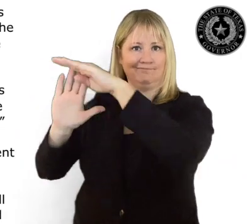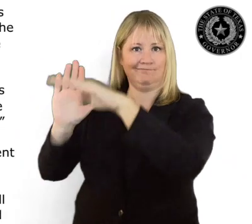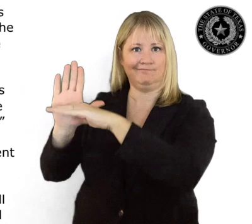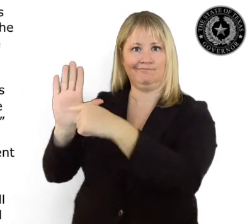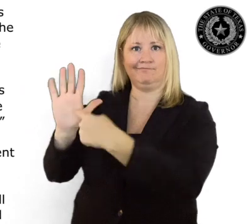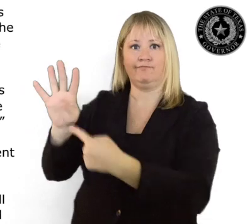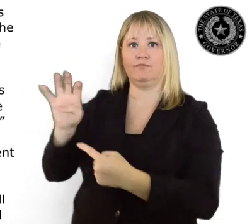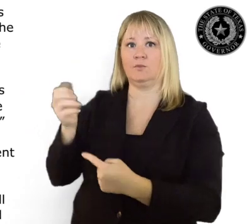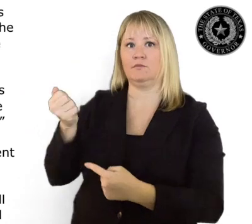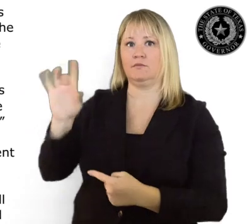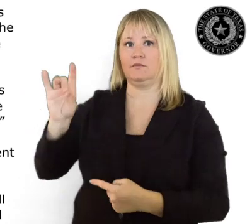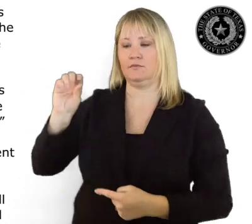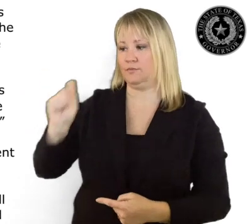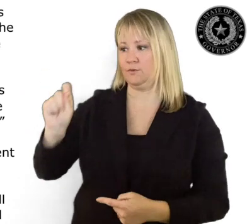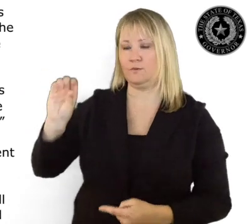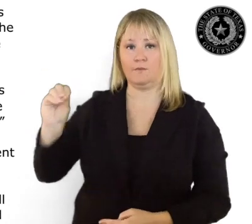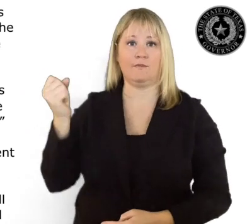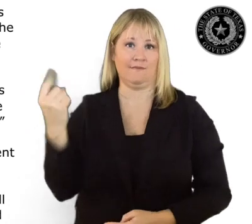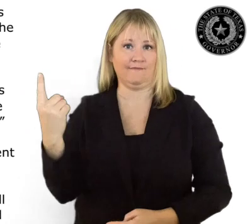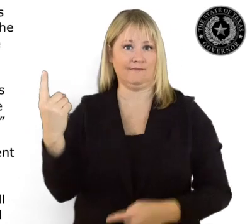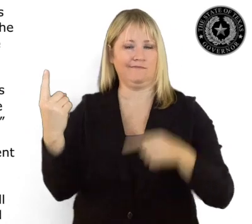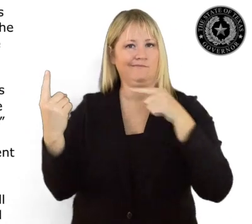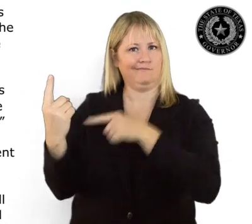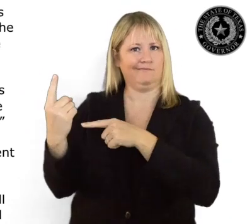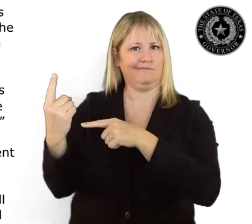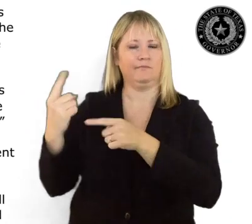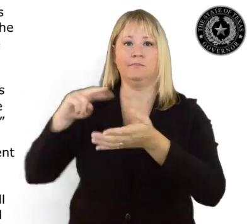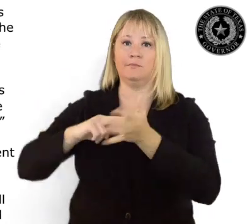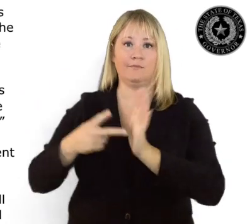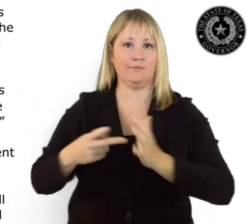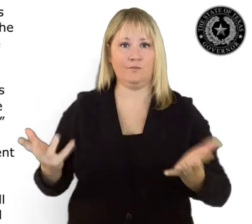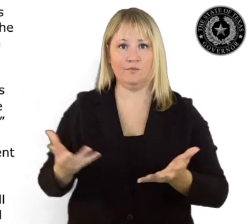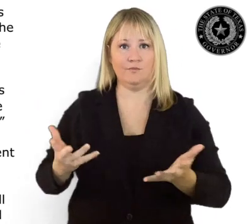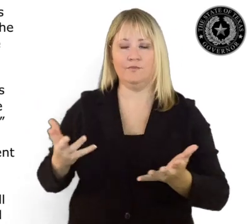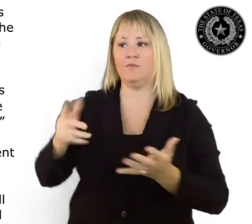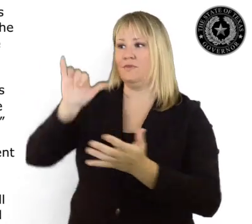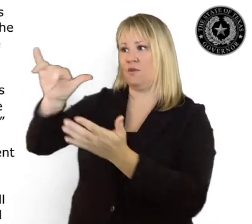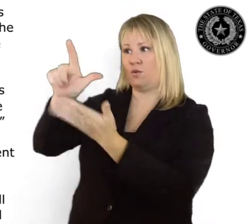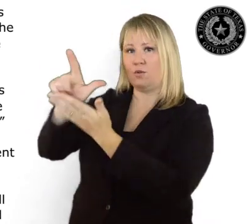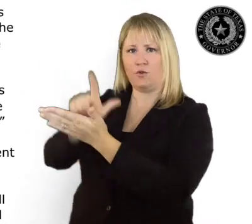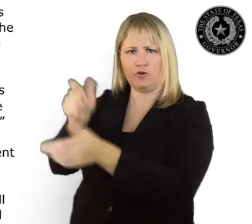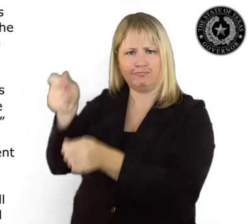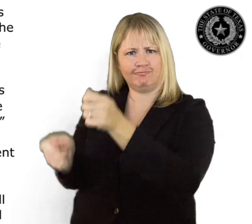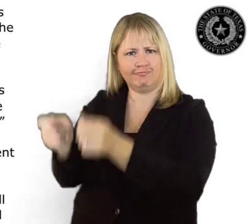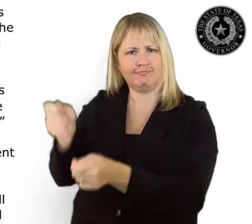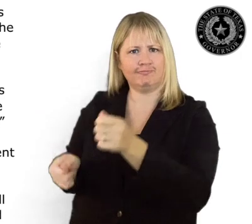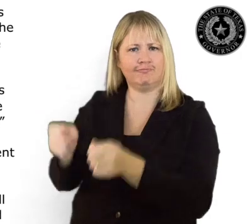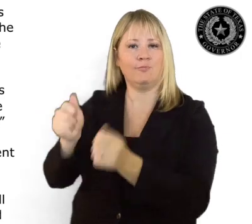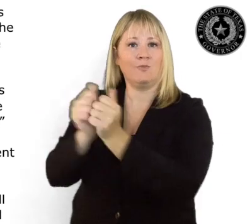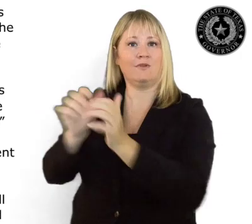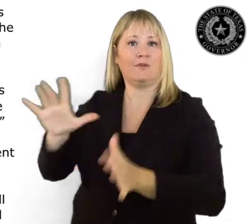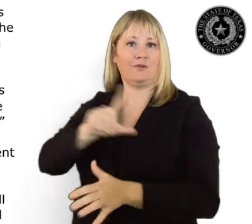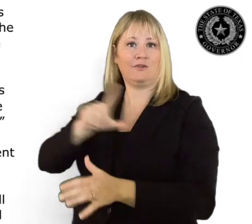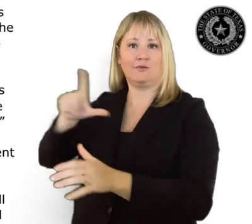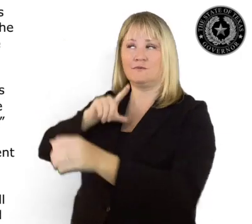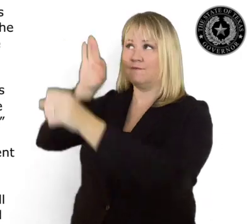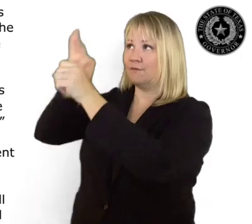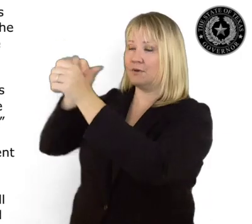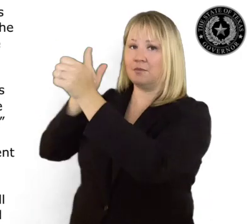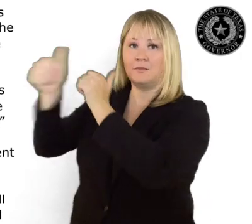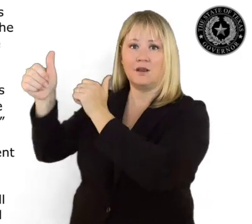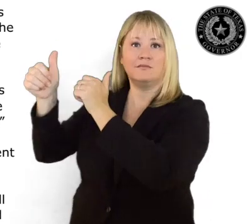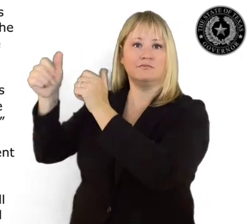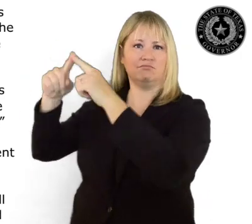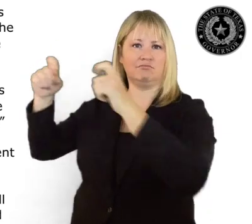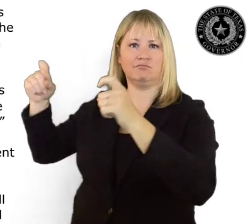418.011 of the Texas Government Code, and expressly granted the governor broad authority to fulfill that responsibility,